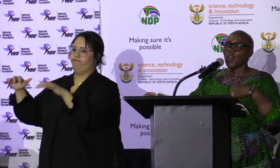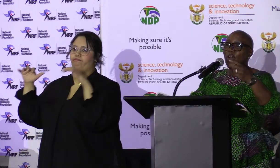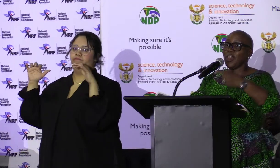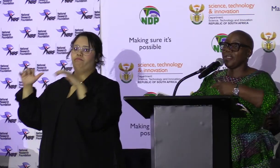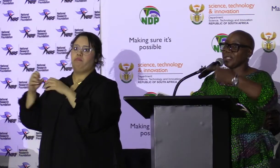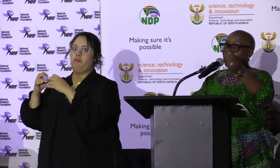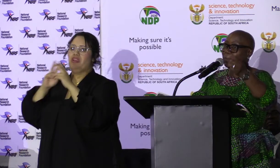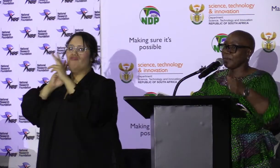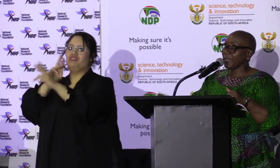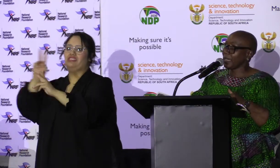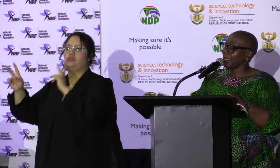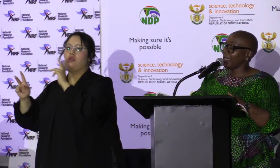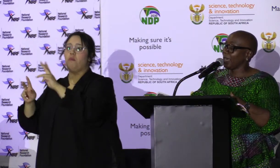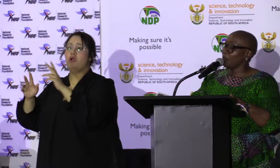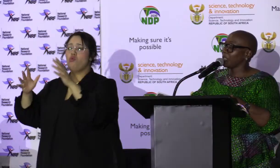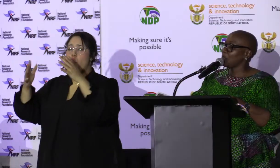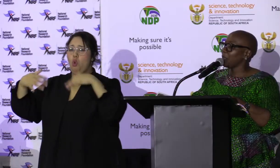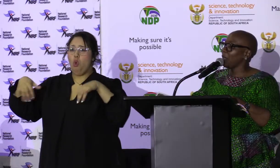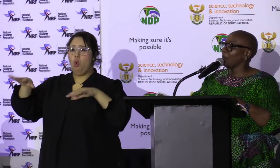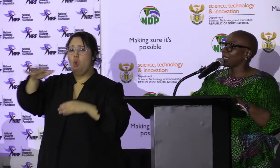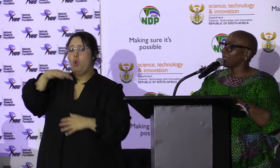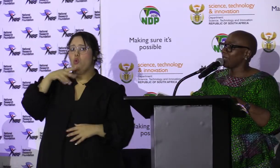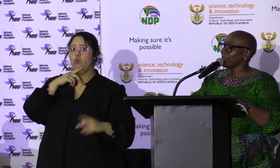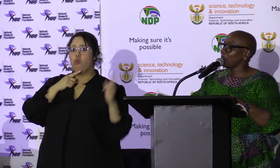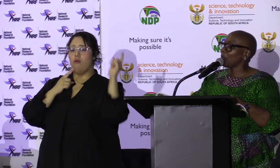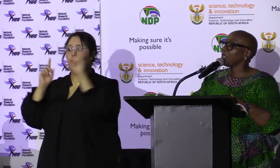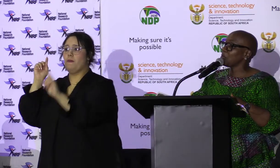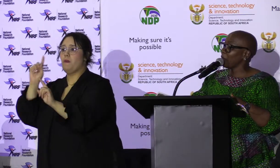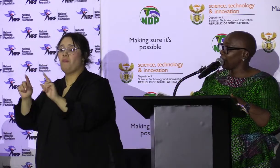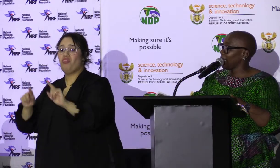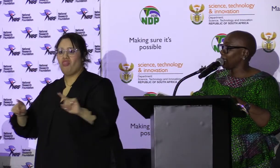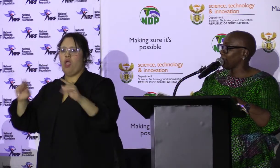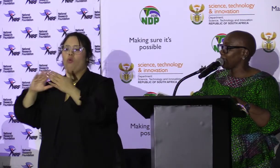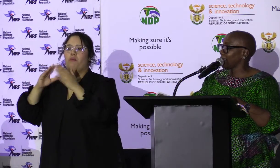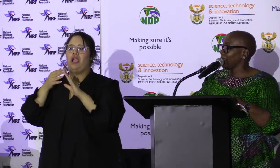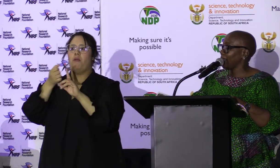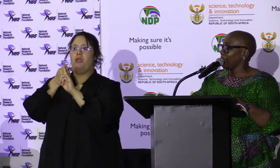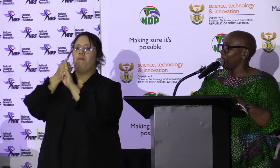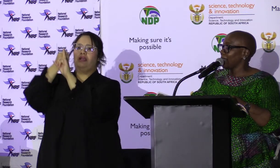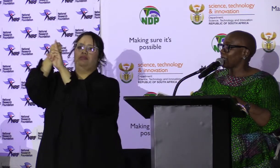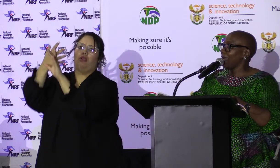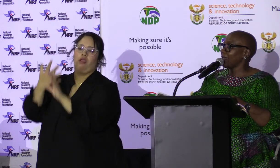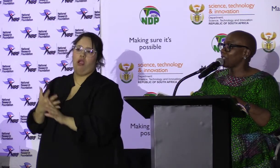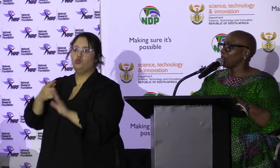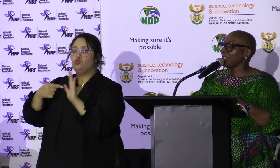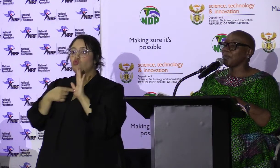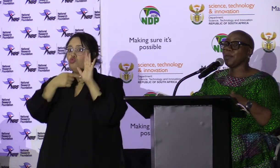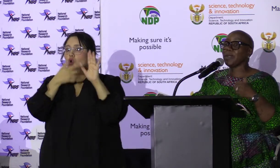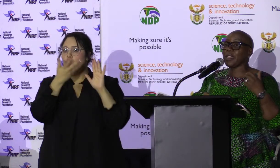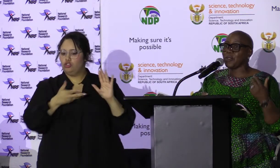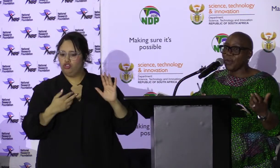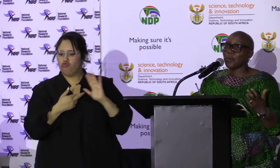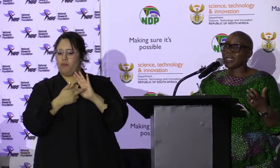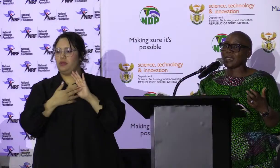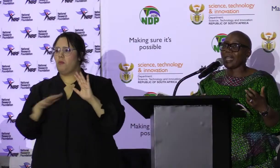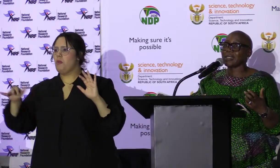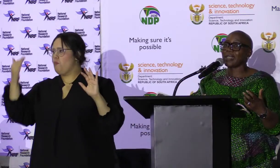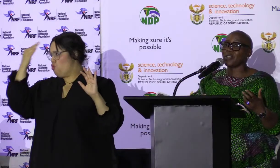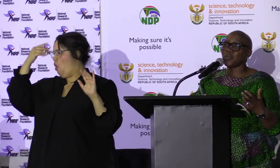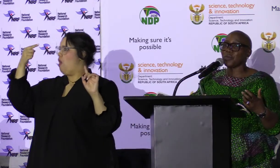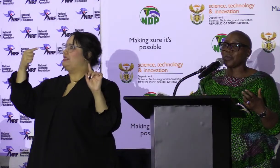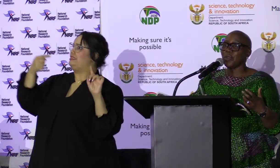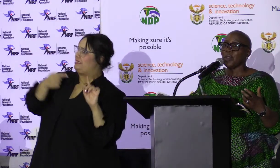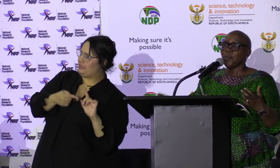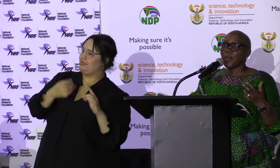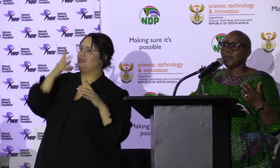but all these people that are here are going to be your ambassadors who are going to be flooding this site so that people can know what